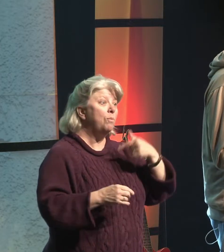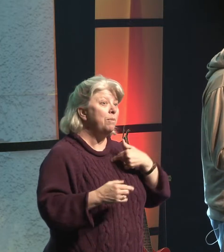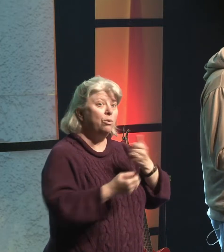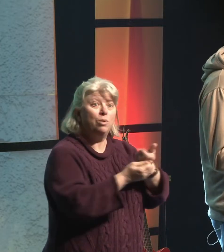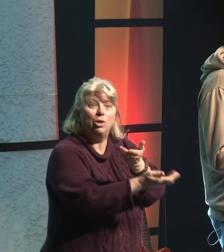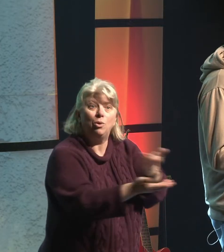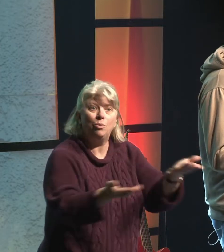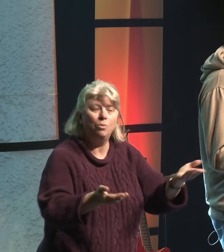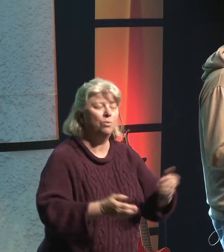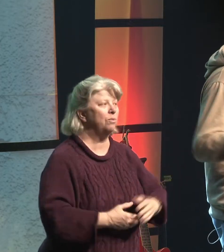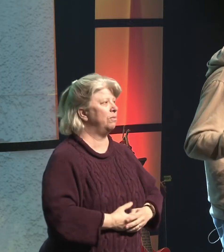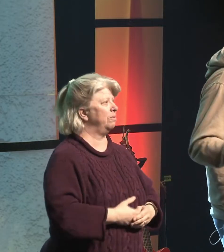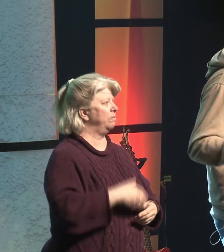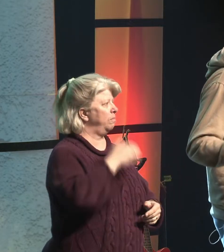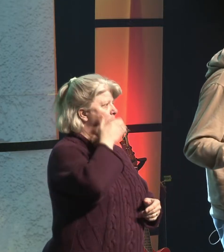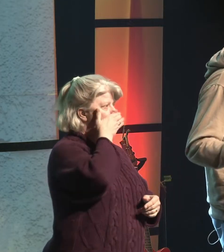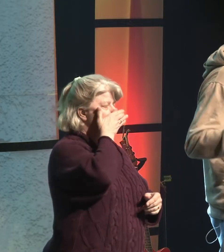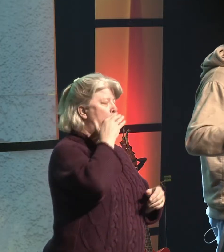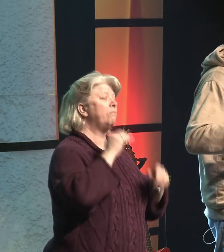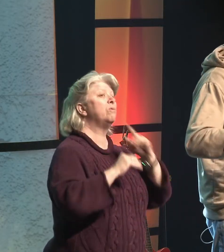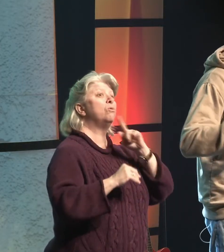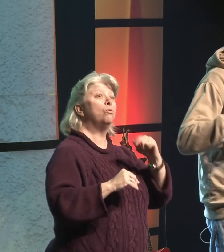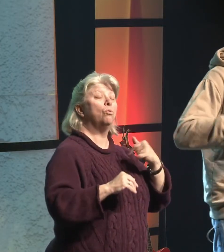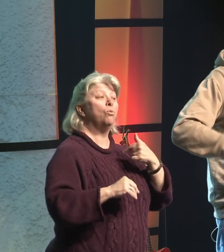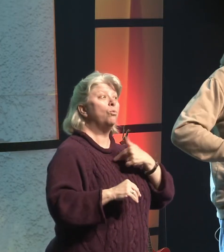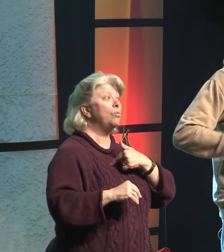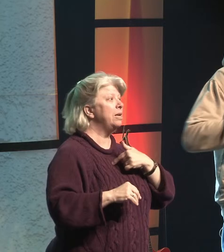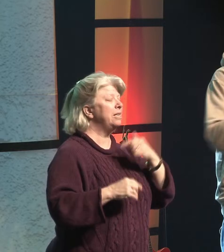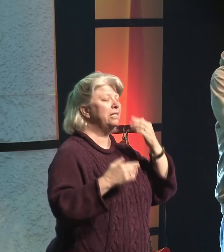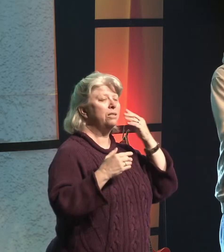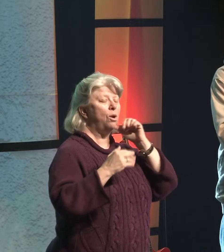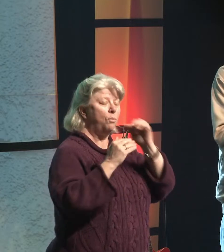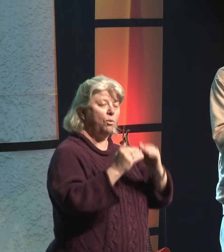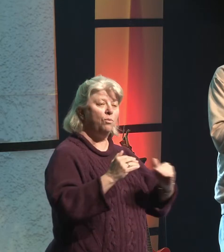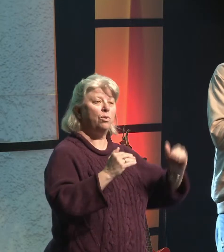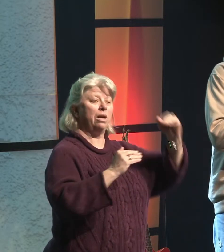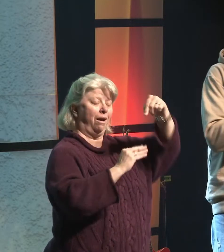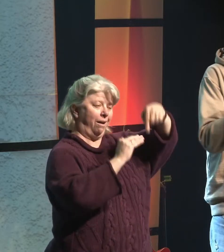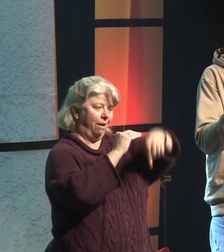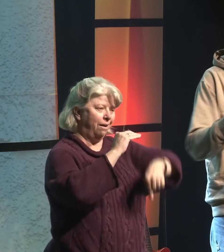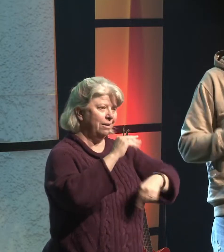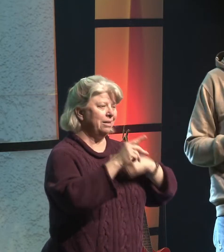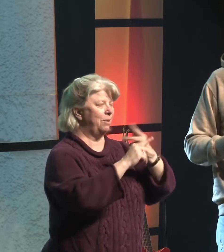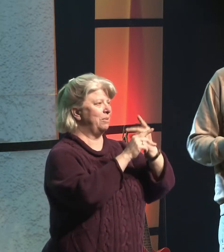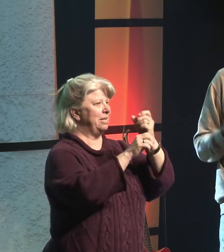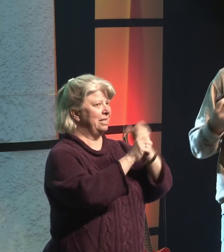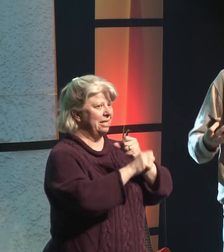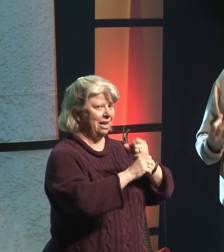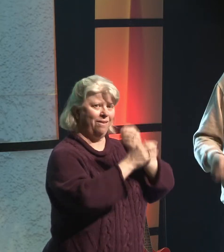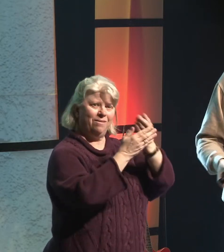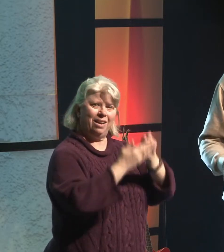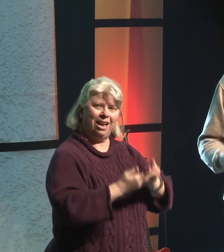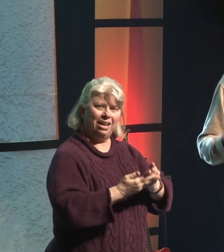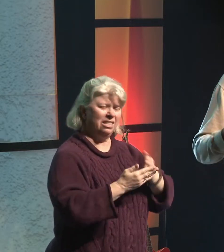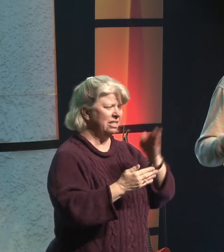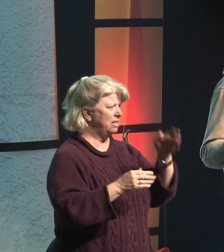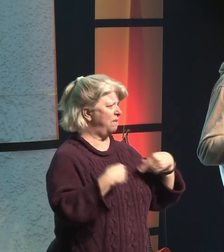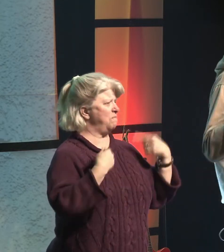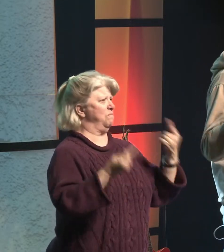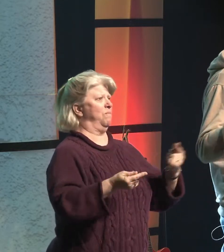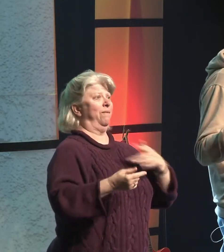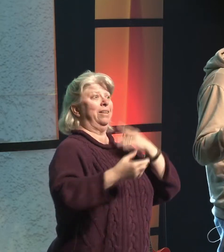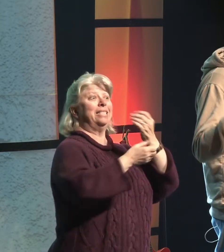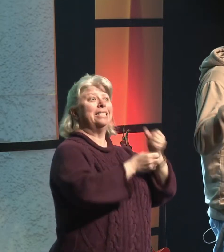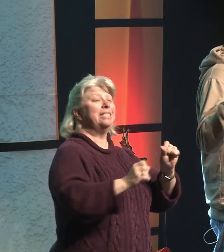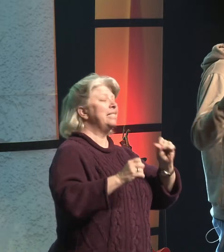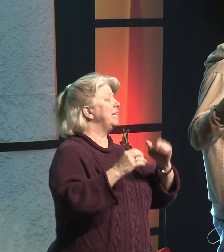you. Right? That's just the truth of it. Like if we don't move beyond that kind of stats and facts knowledge, we never have safety. We never can